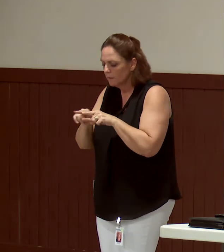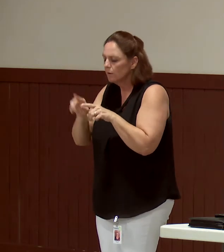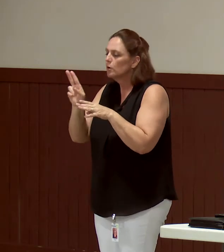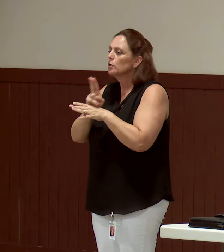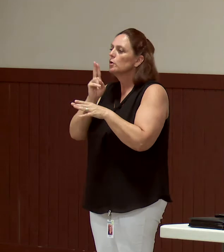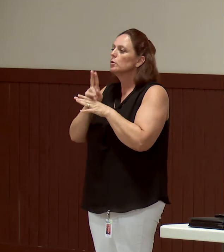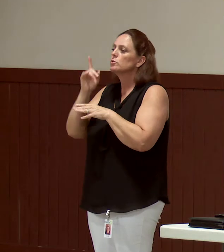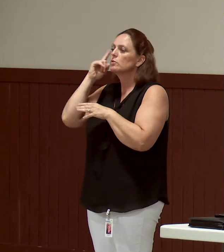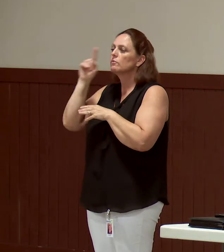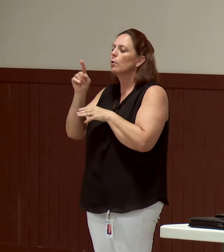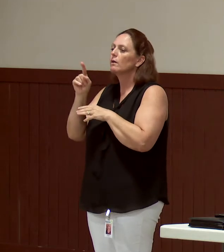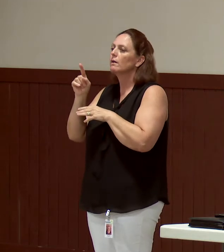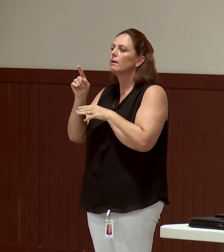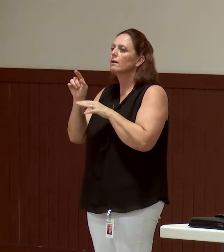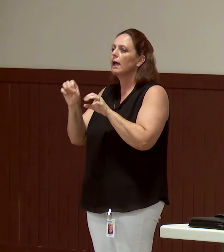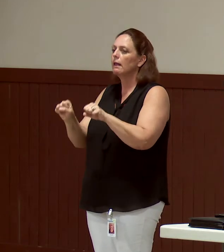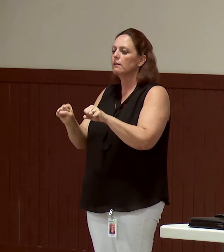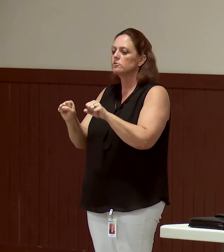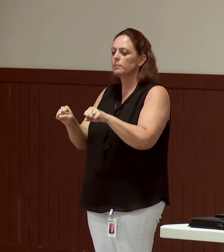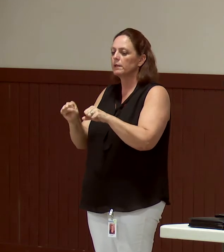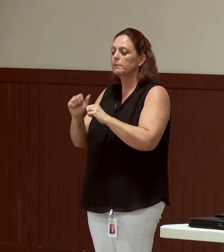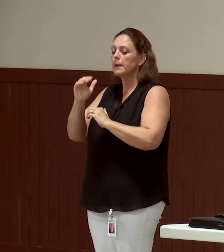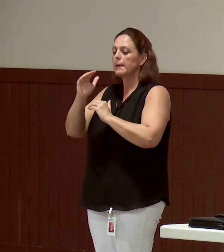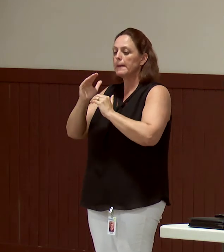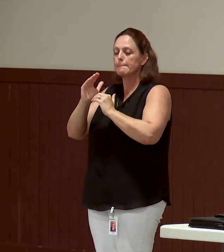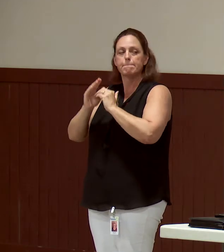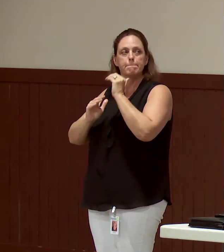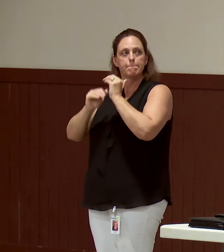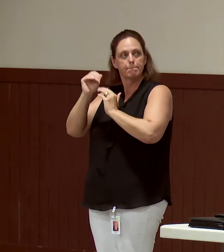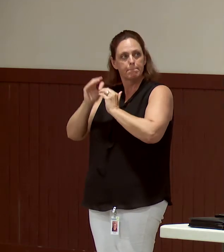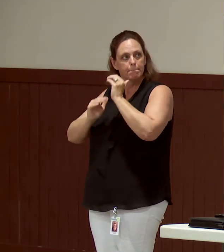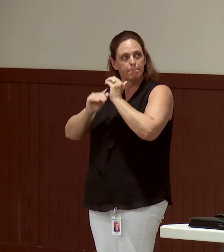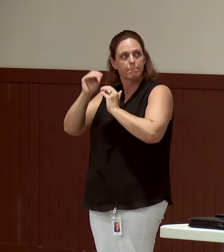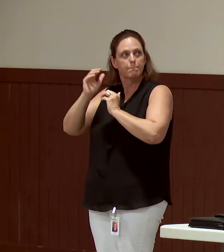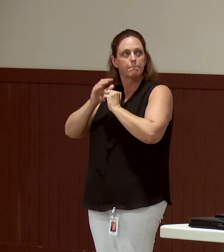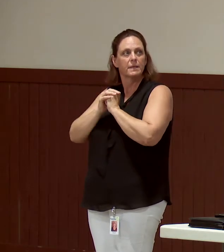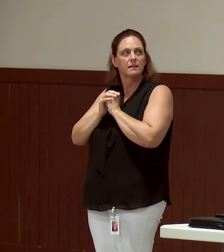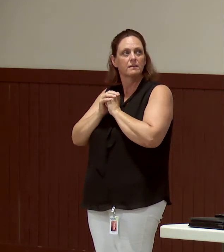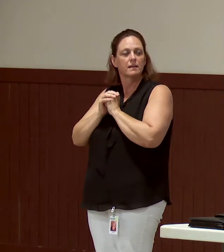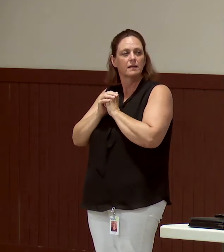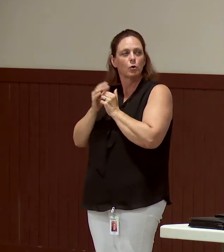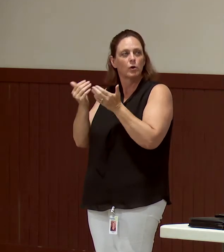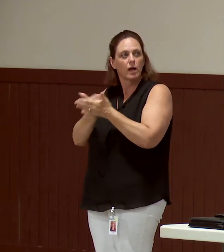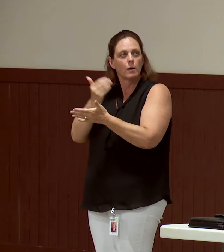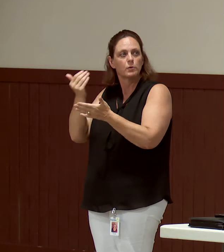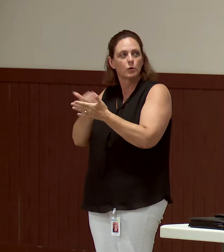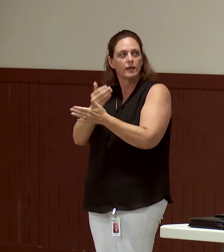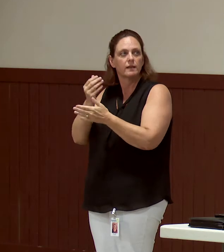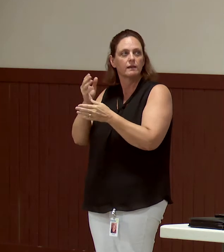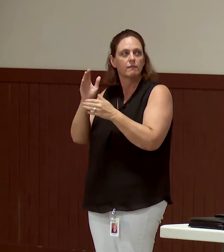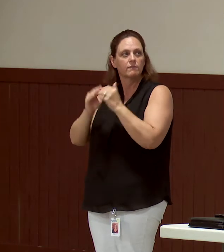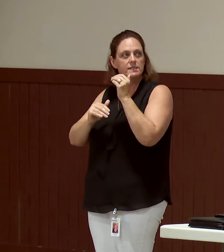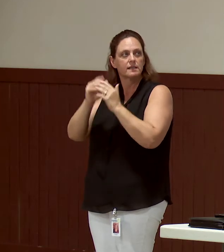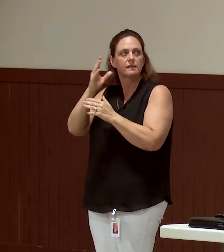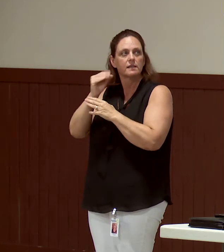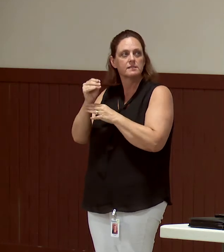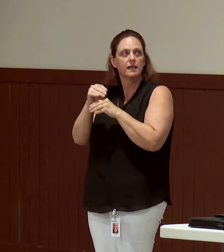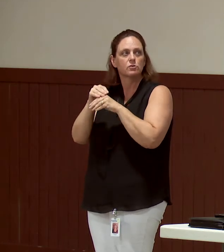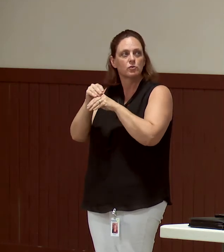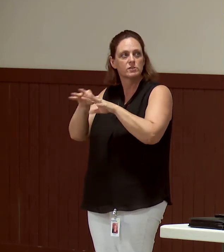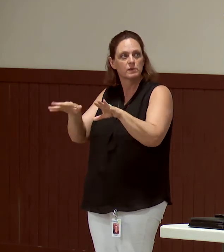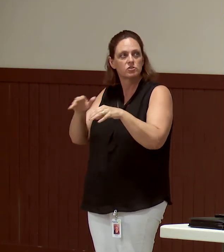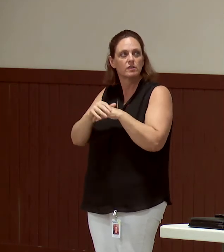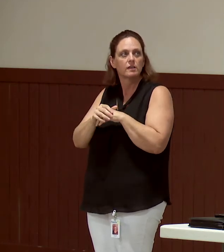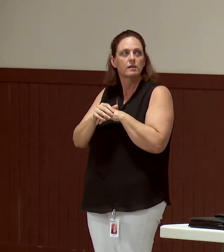eligible uses include building or upgrading facilities and transmission and distribution and storage systems of water,